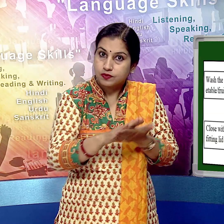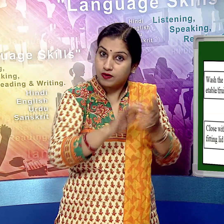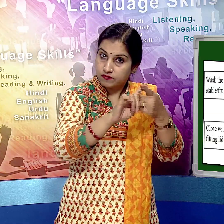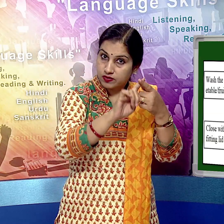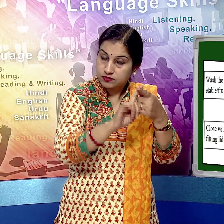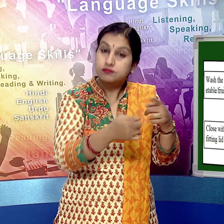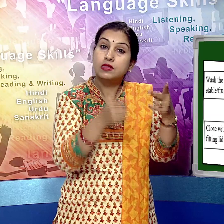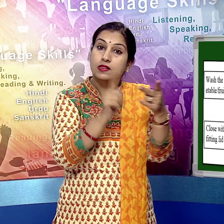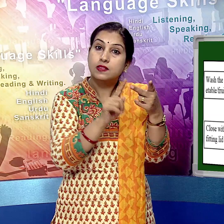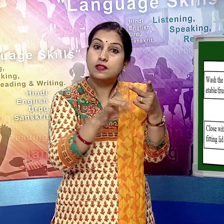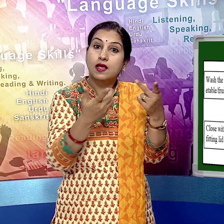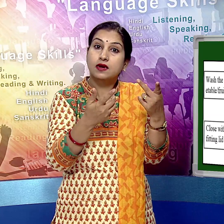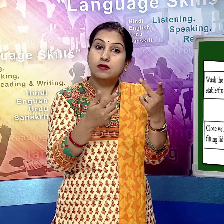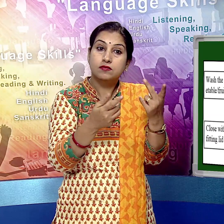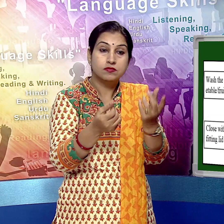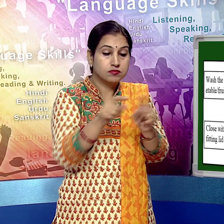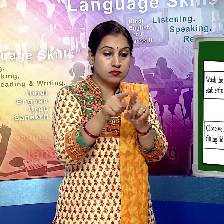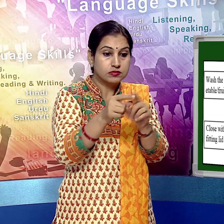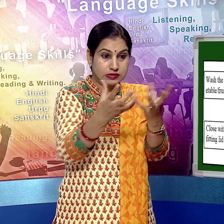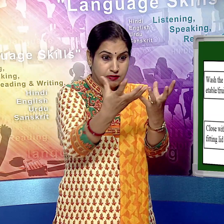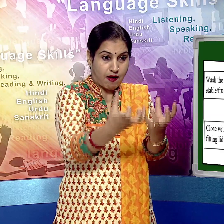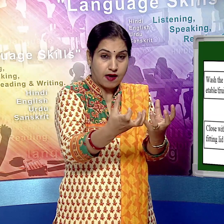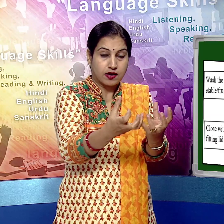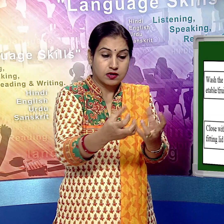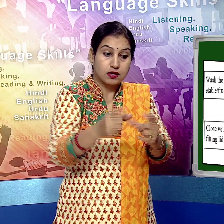Second step is we dry them thoroughly.